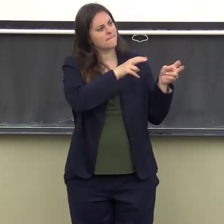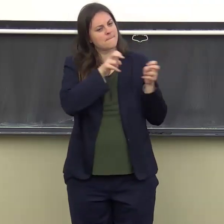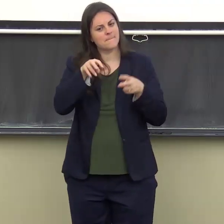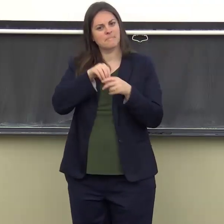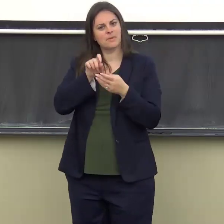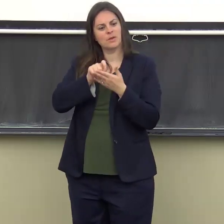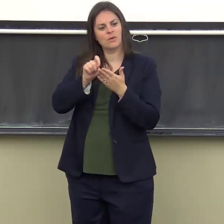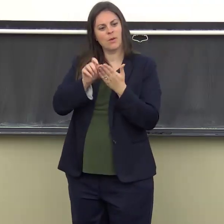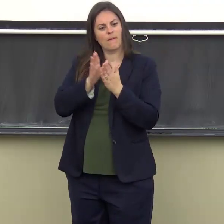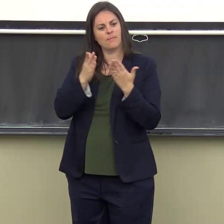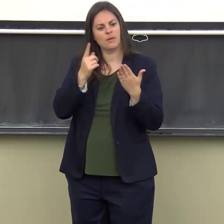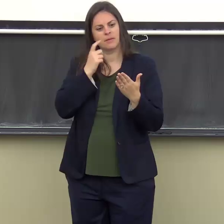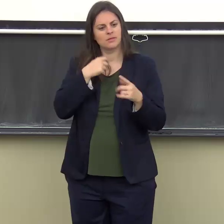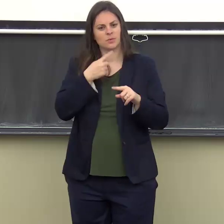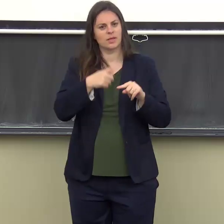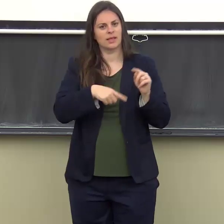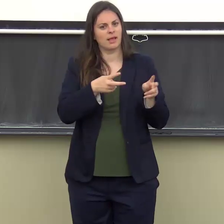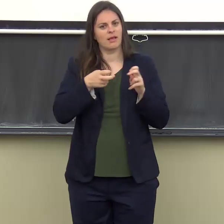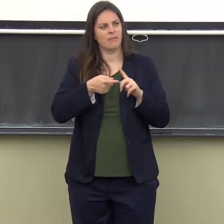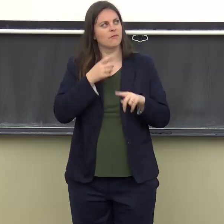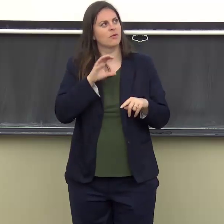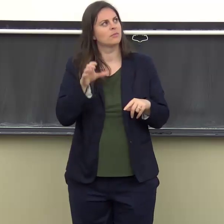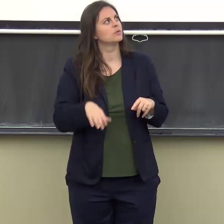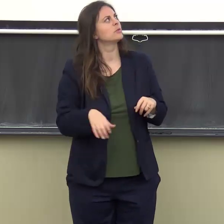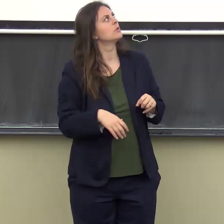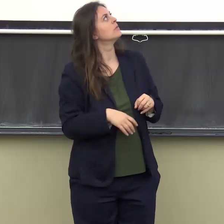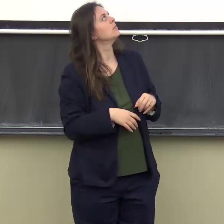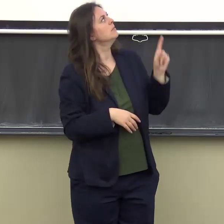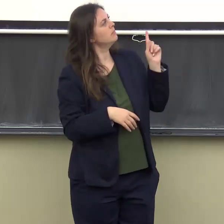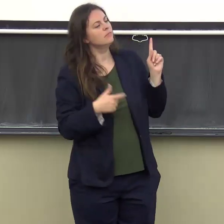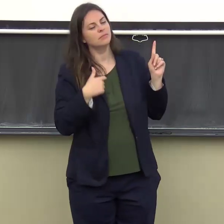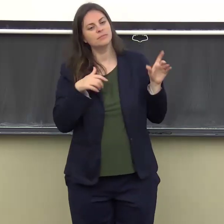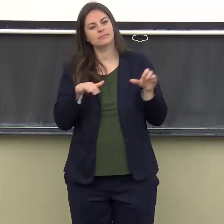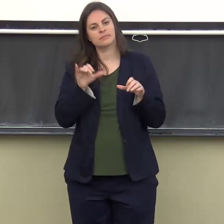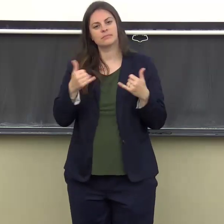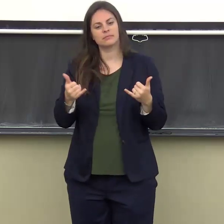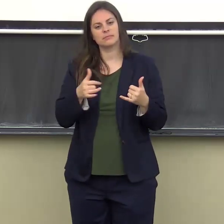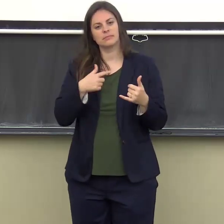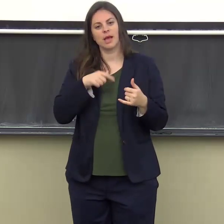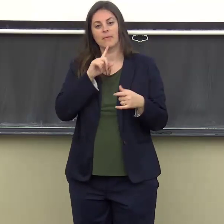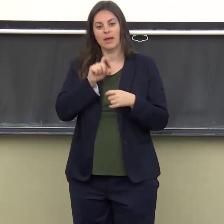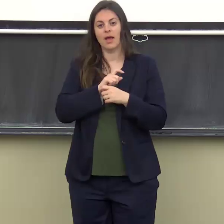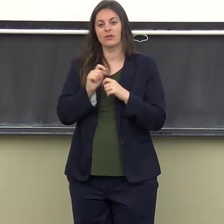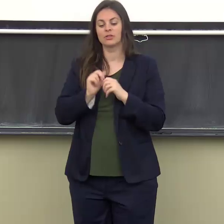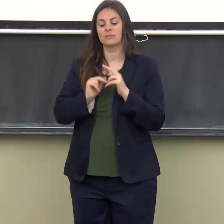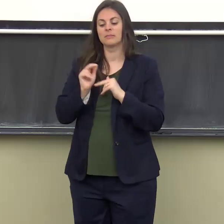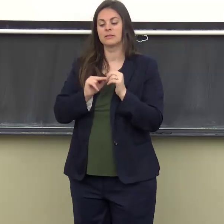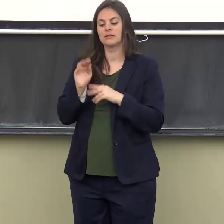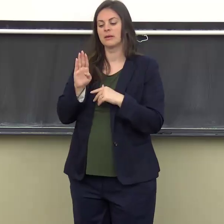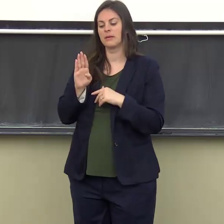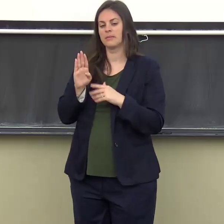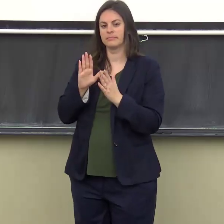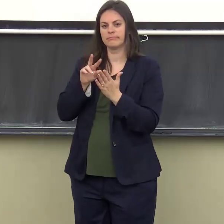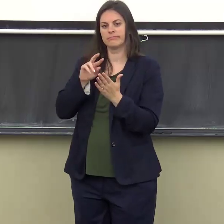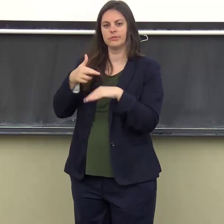Yeah. Because we can't get it off of Zoom. Yes, I'll do that. I'm actually in the process of building a bibliography of the references